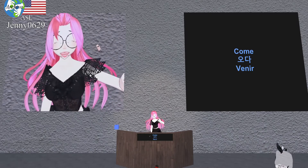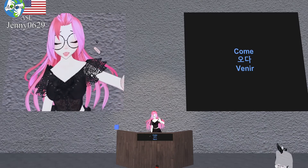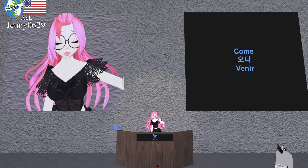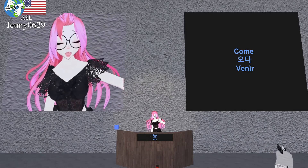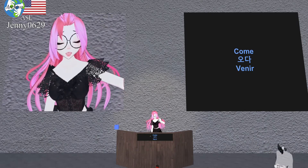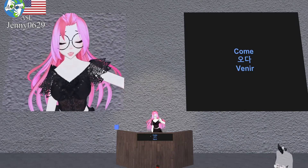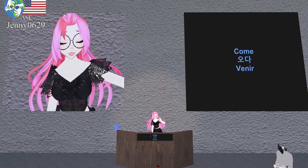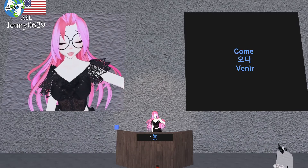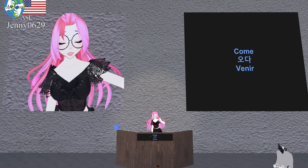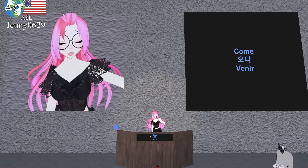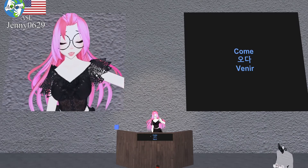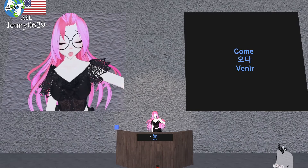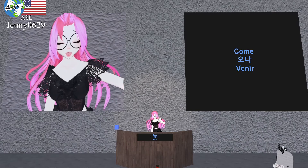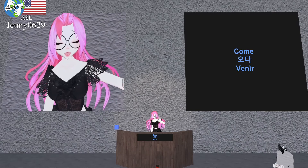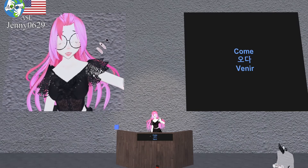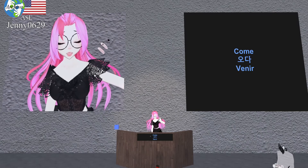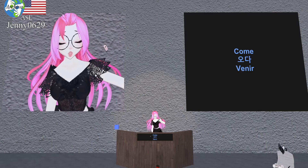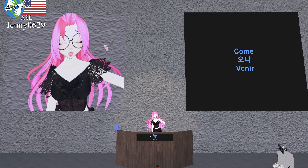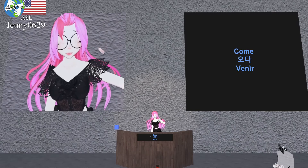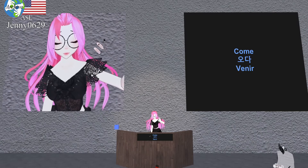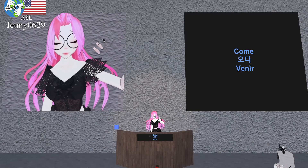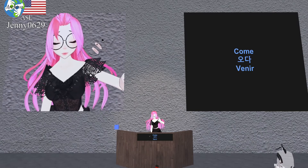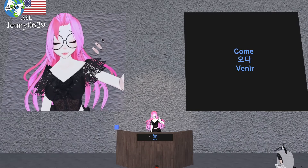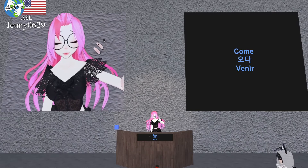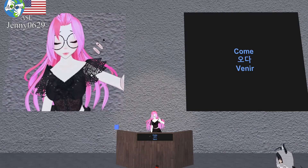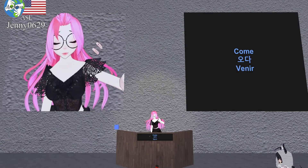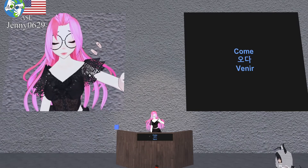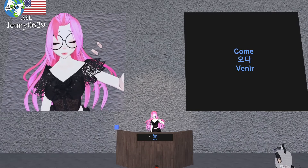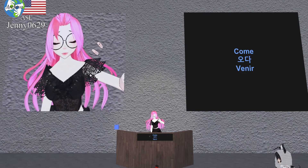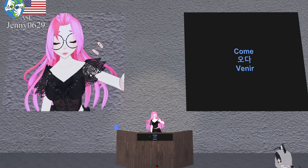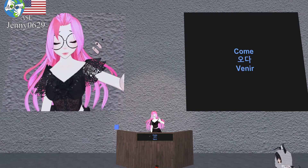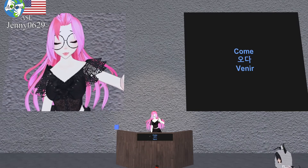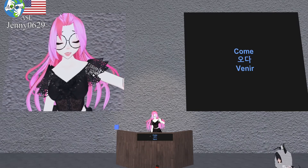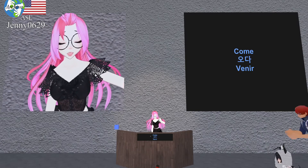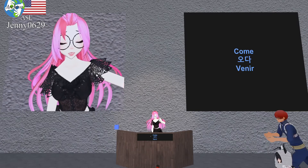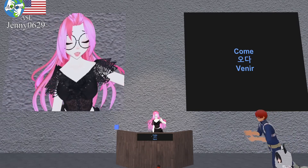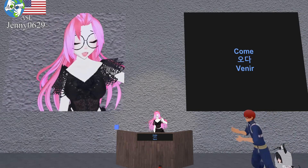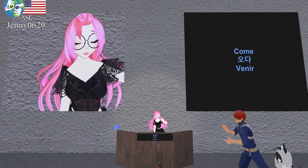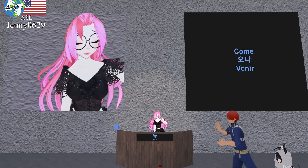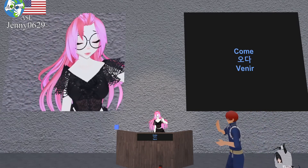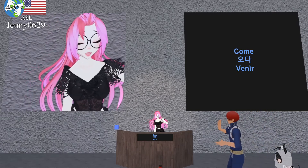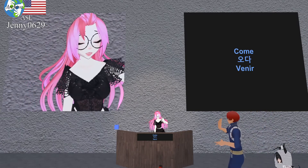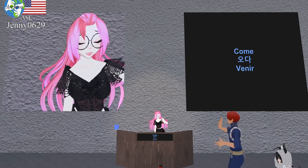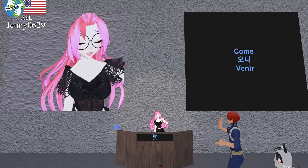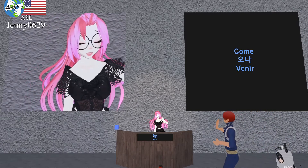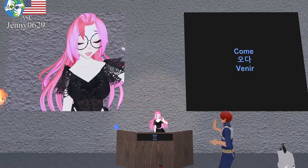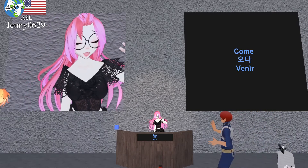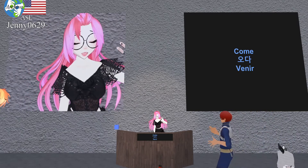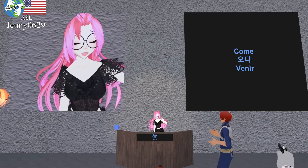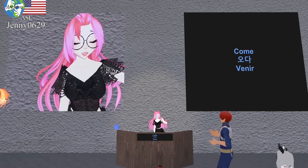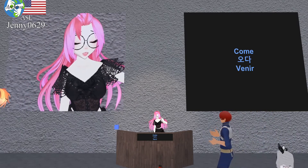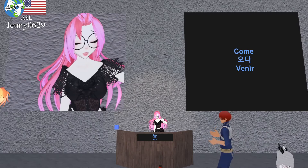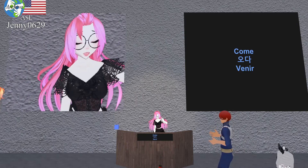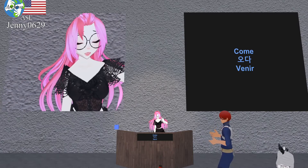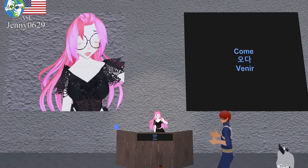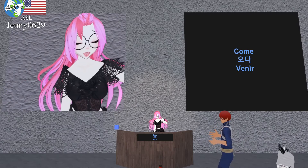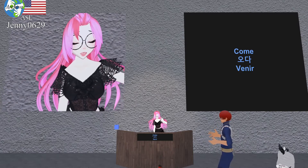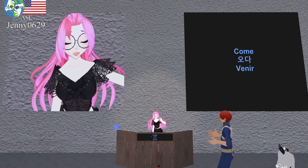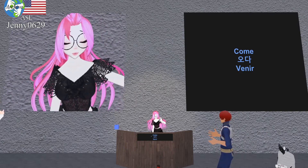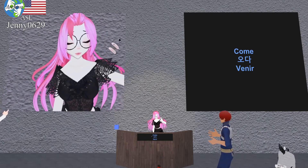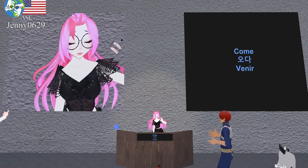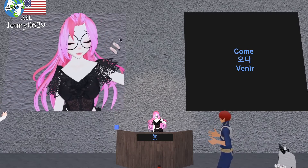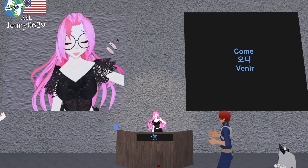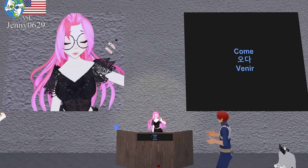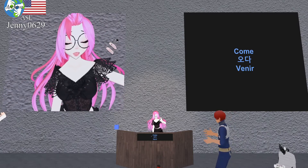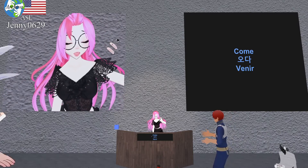All right, while I'm getting water, is there any other questions? I know it doesn't look like I can see. Okay, Figure, you have